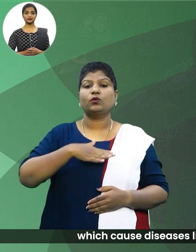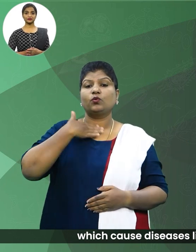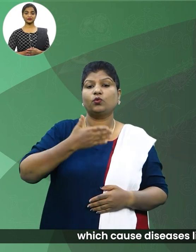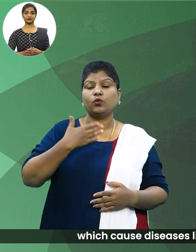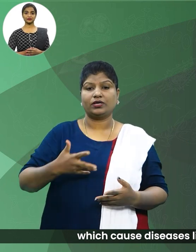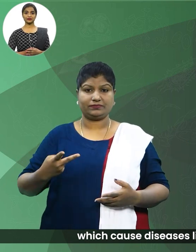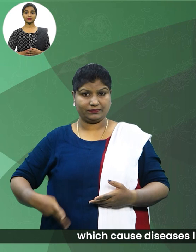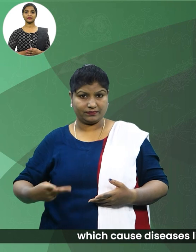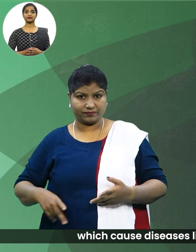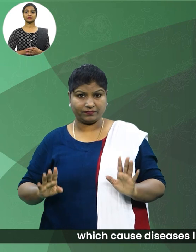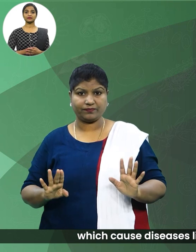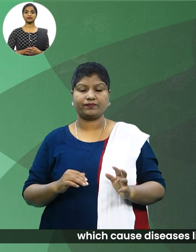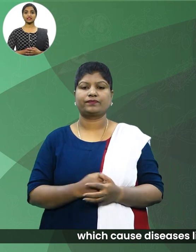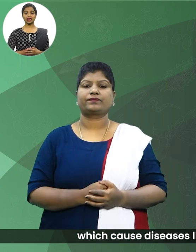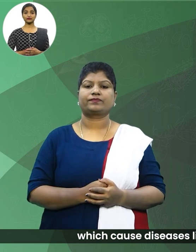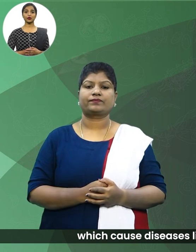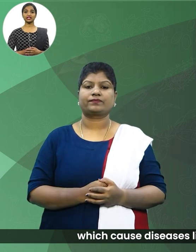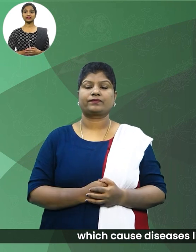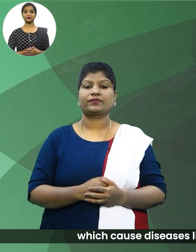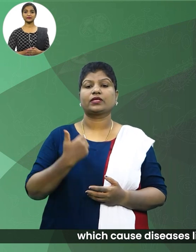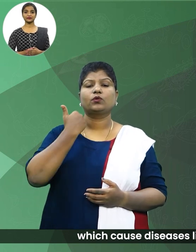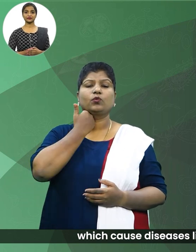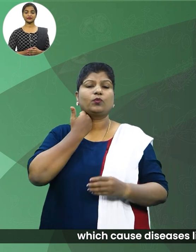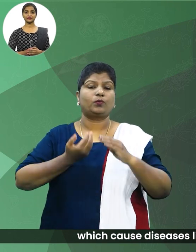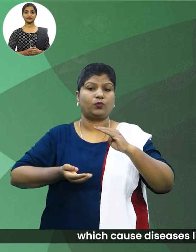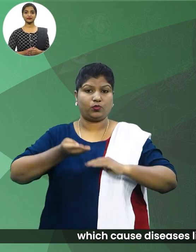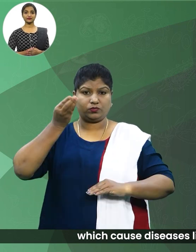typhoid,